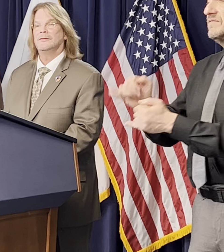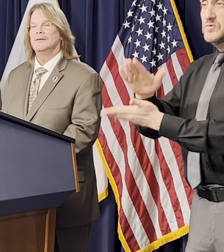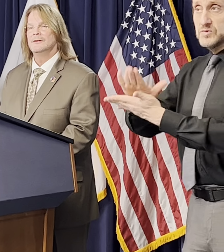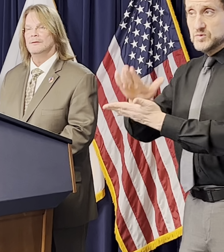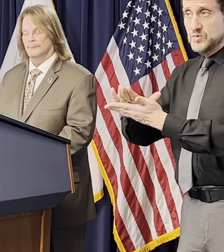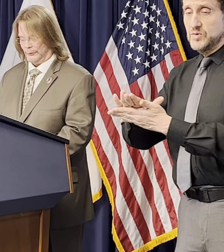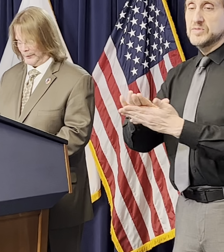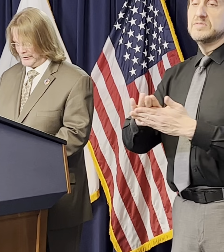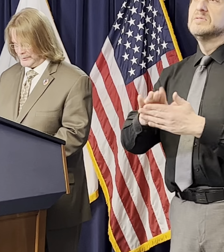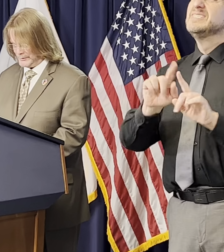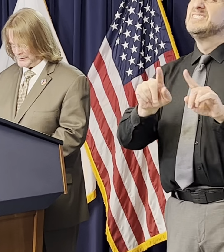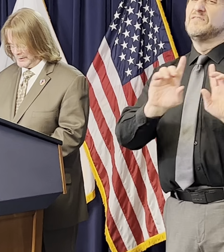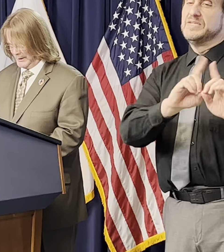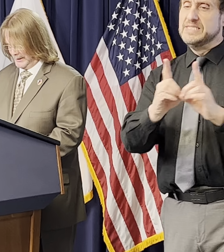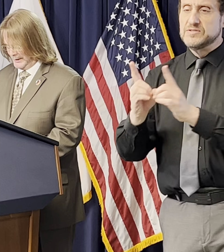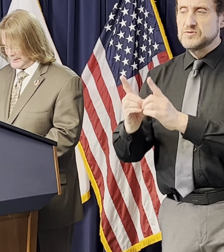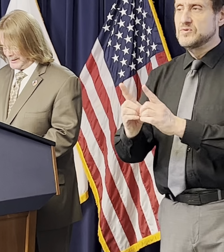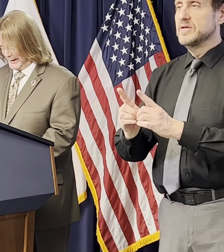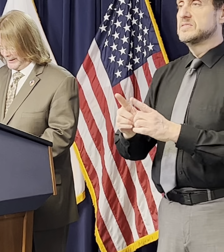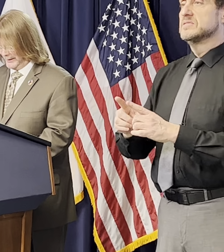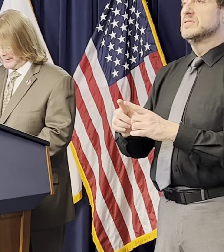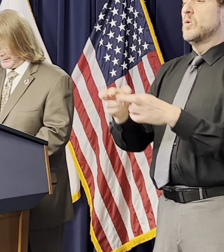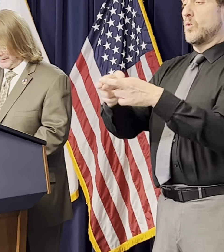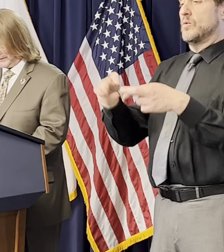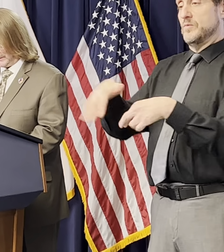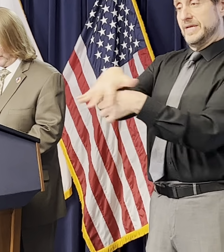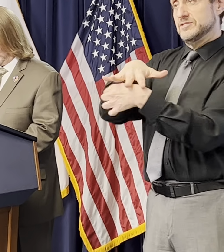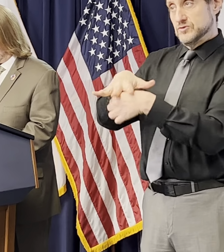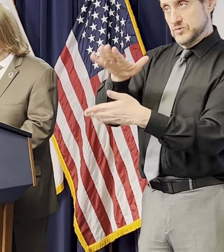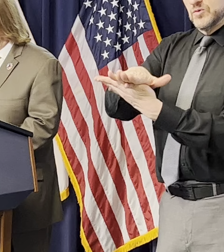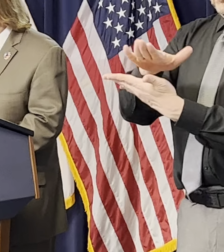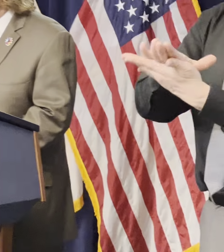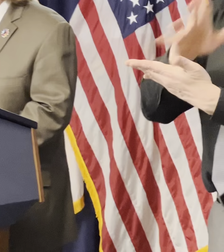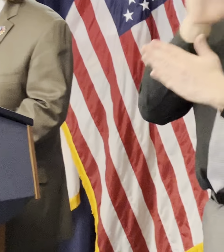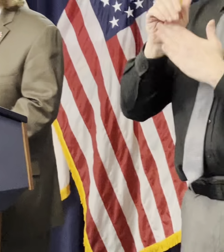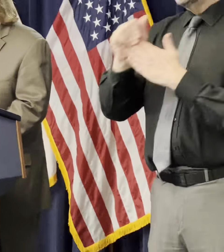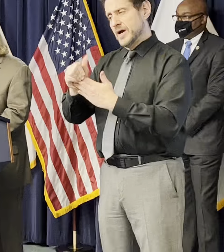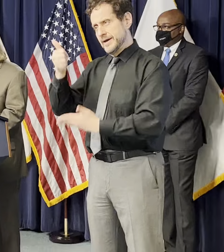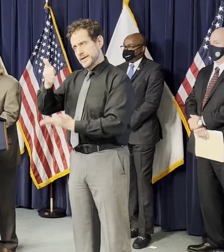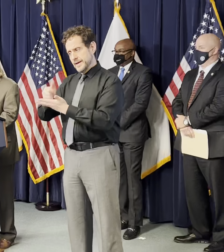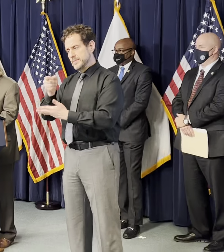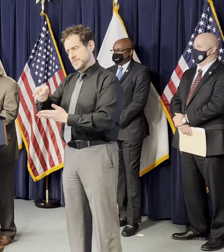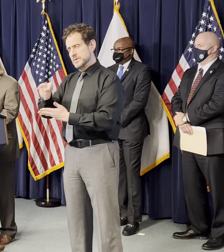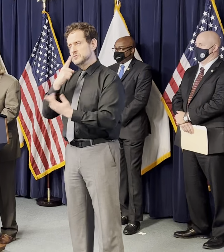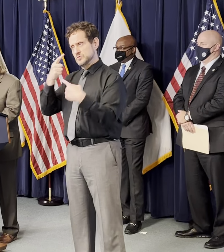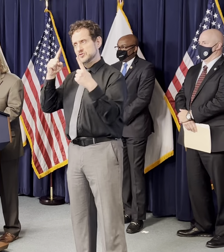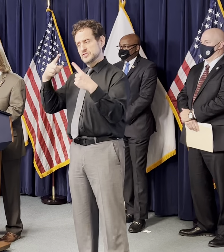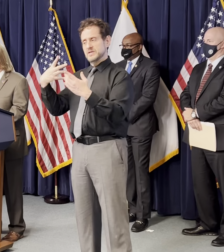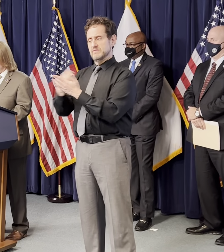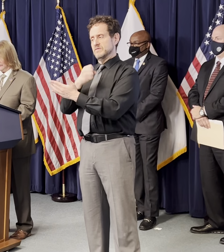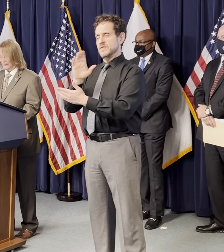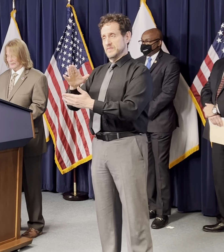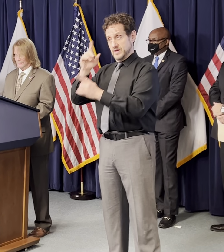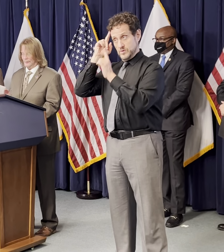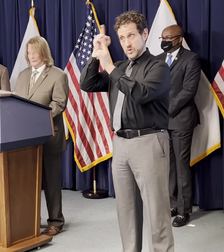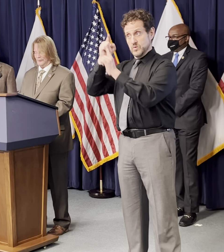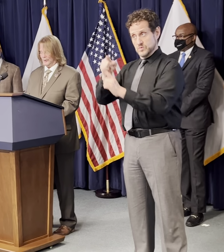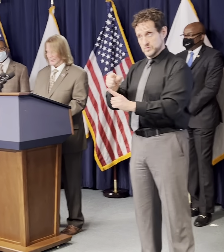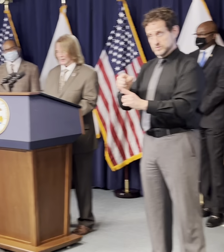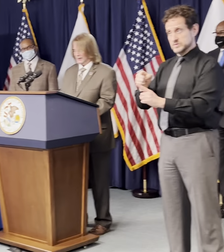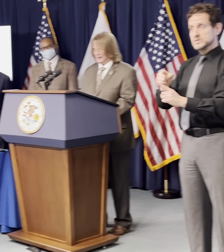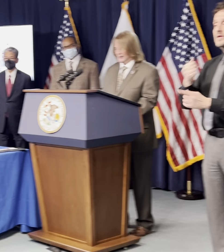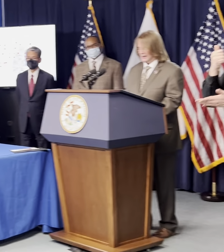with districts, with regions, to guide and assist as they work to reach their strategic goals and maximize learning